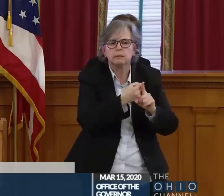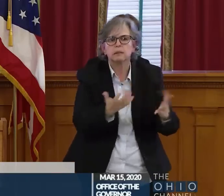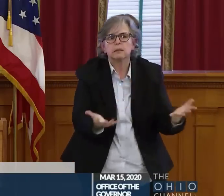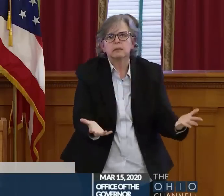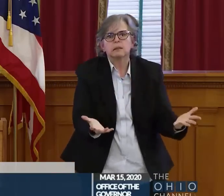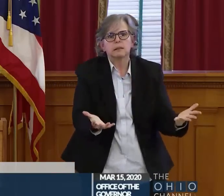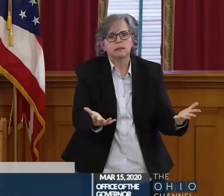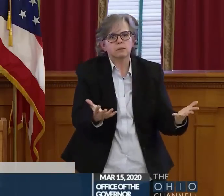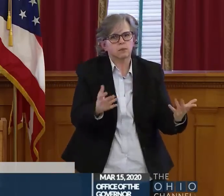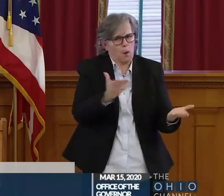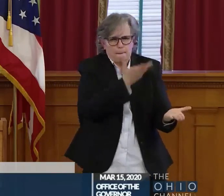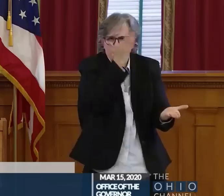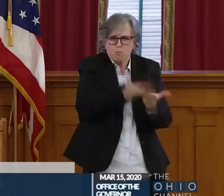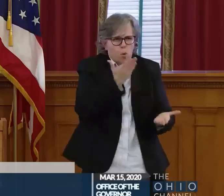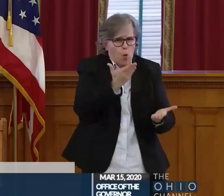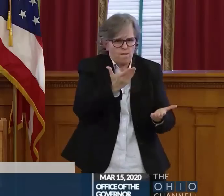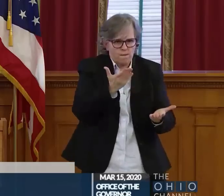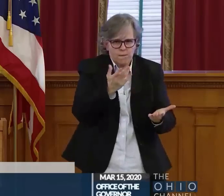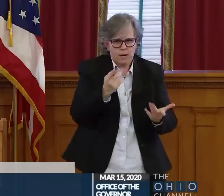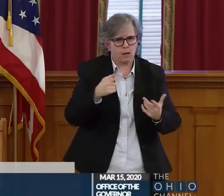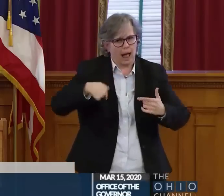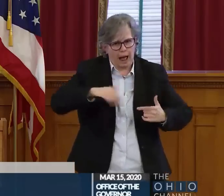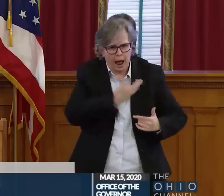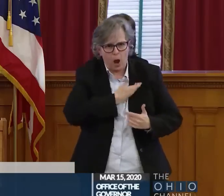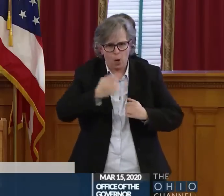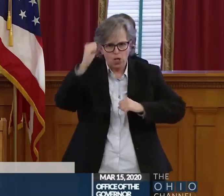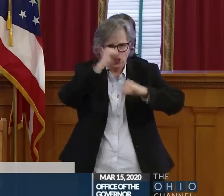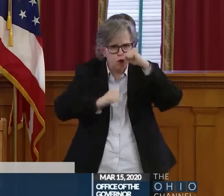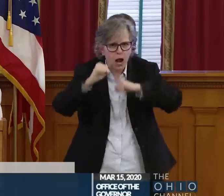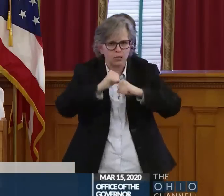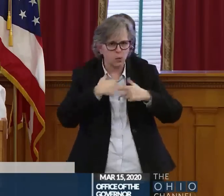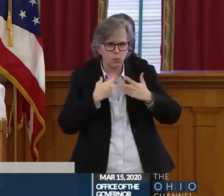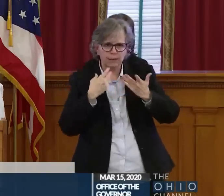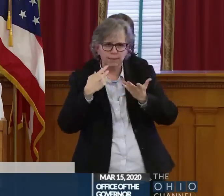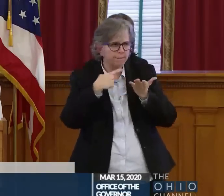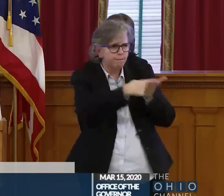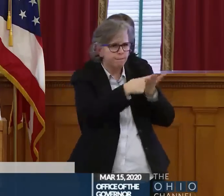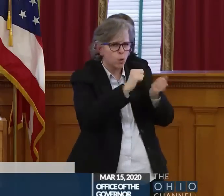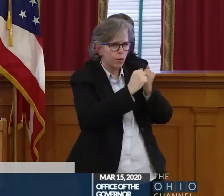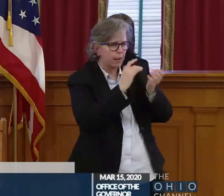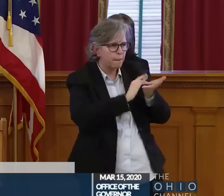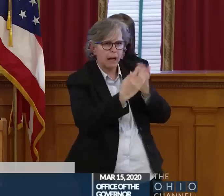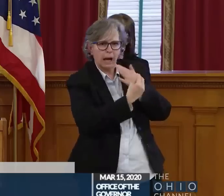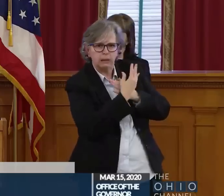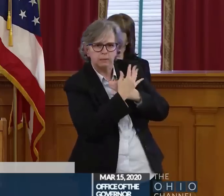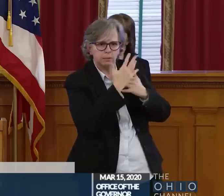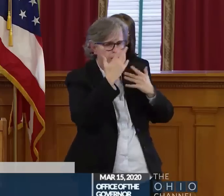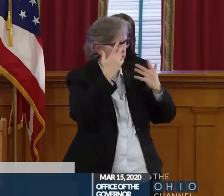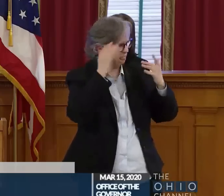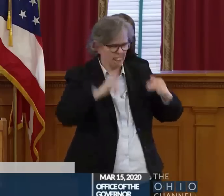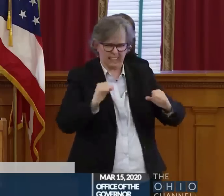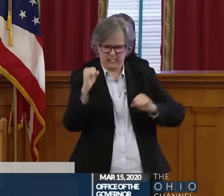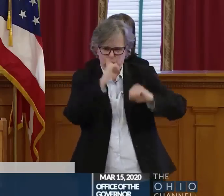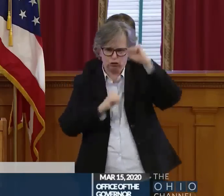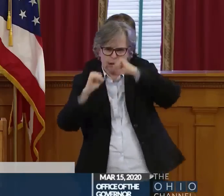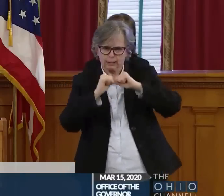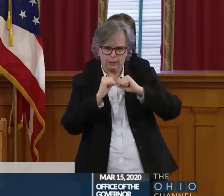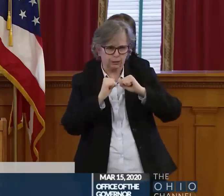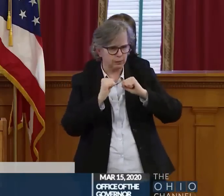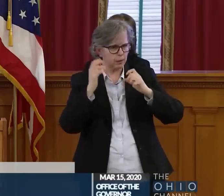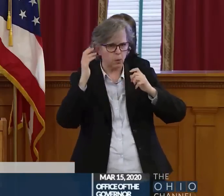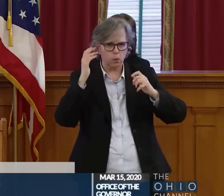to the scientists who have invented these strategies. They were in the footnotes of the governor's curve on that